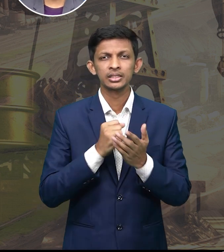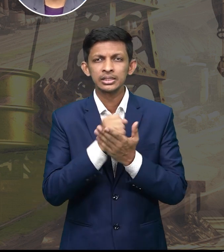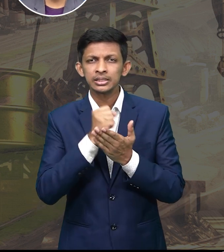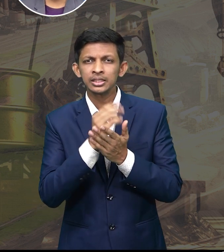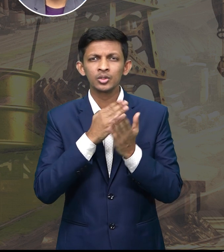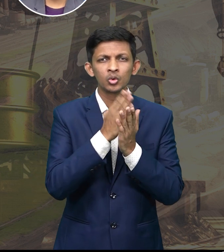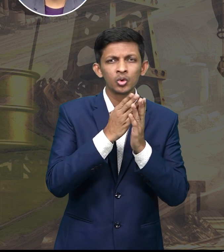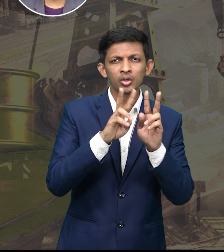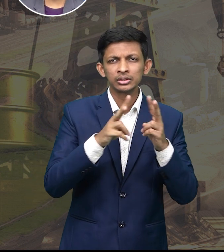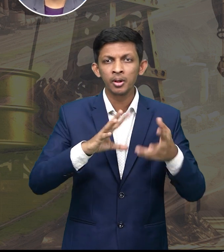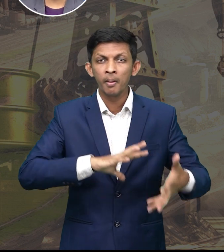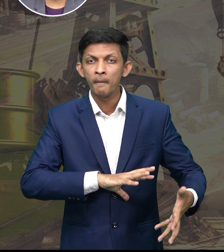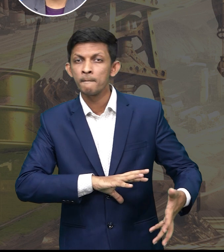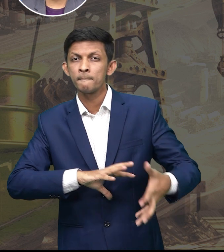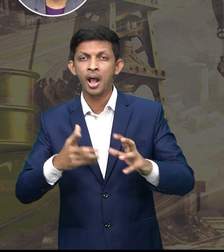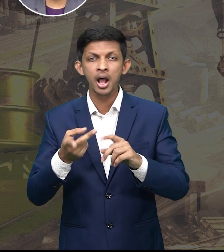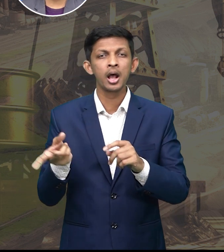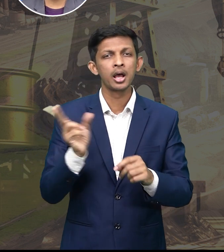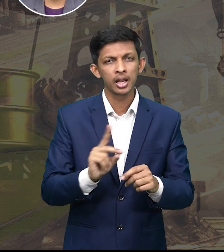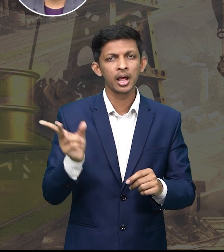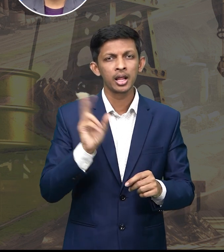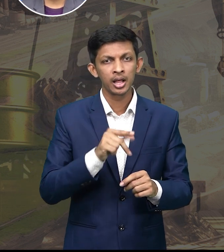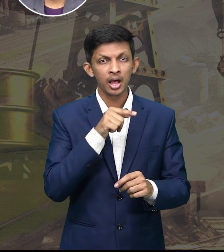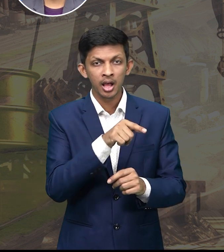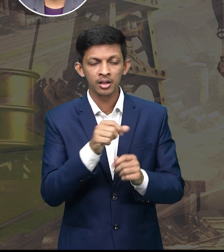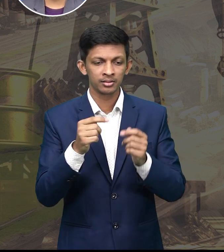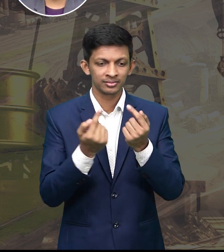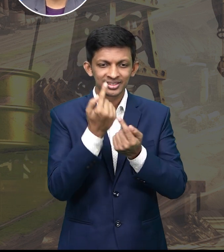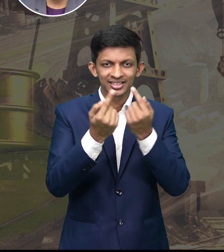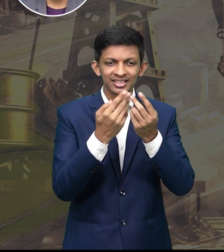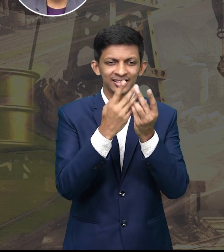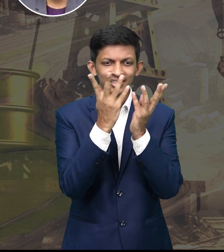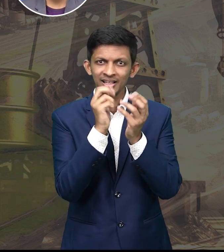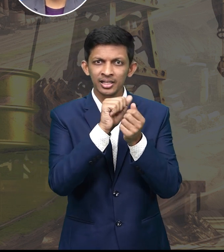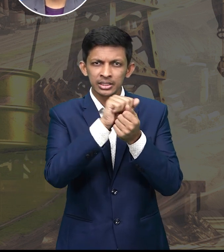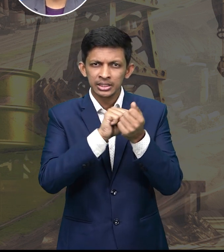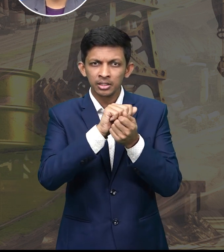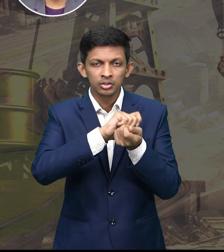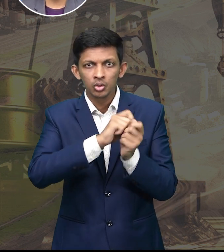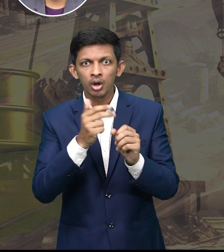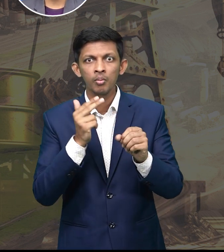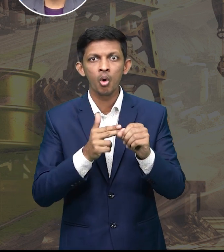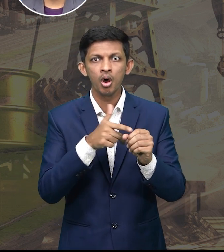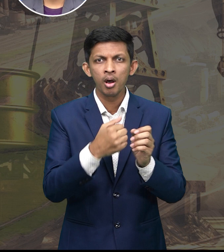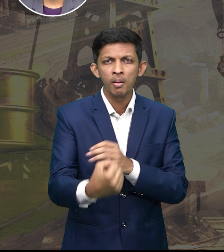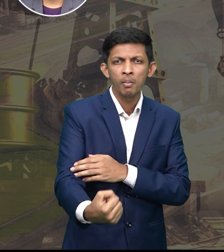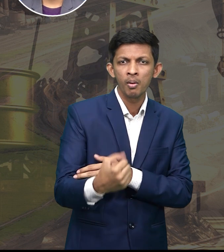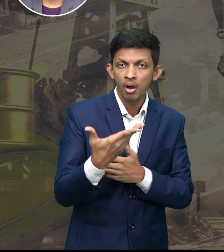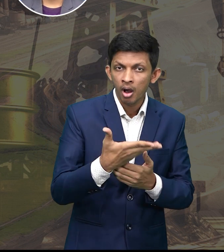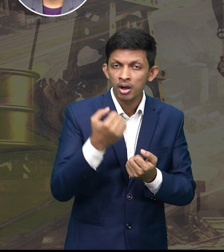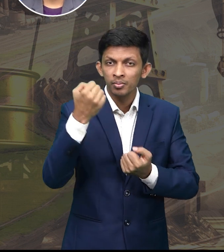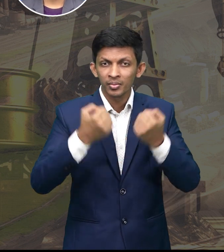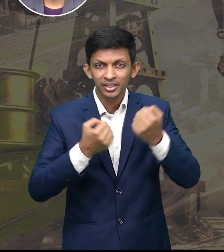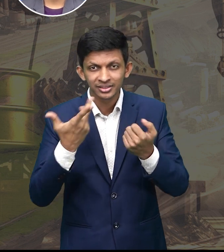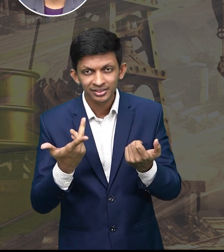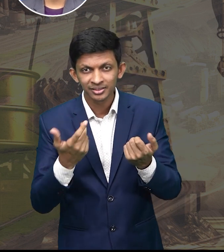They are trying to produce renewable biofuels to power cars and trucks.